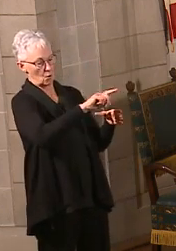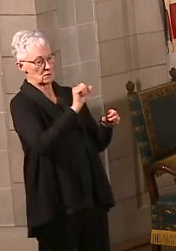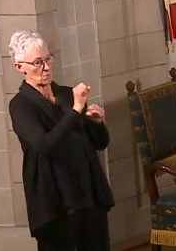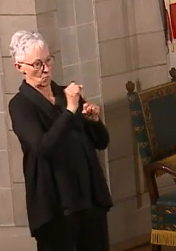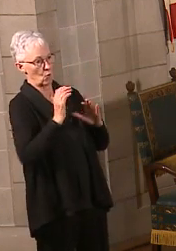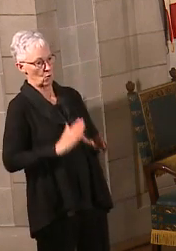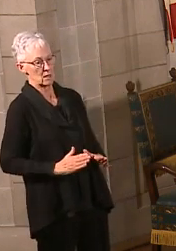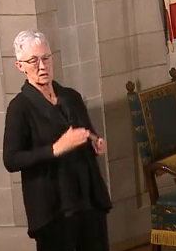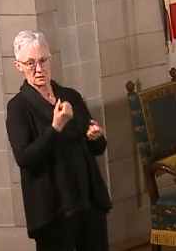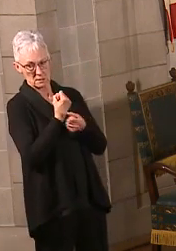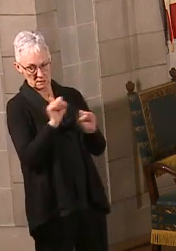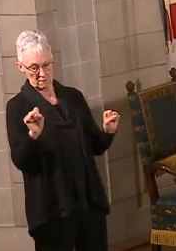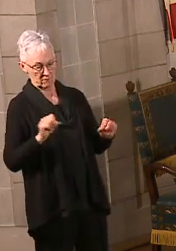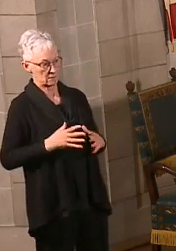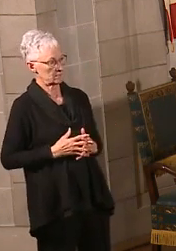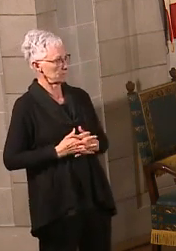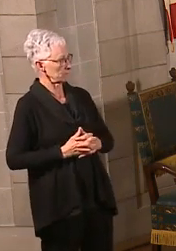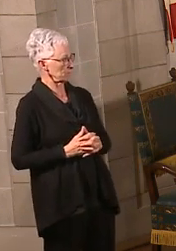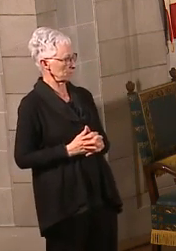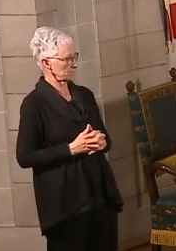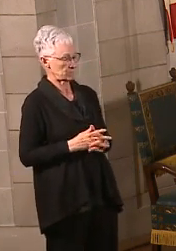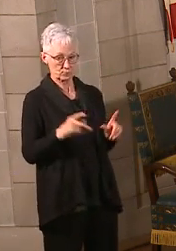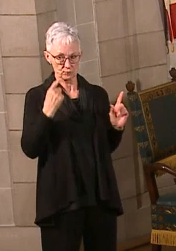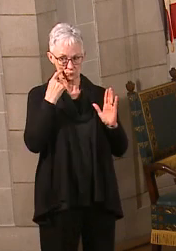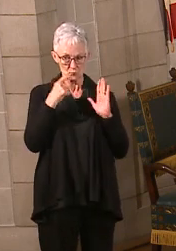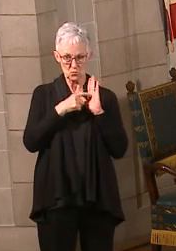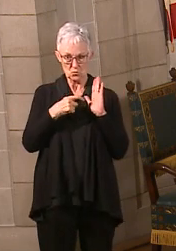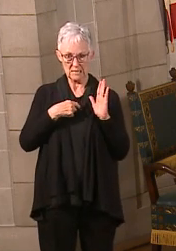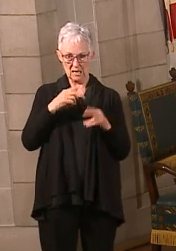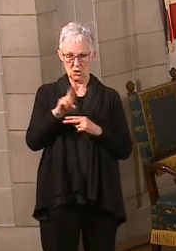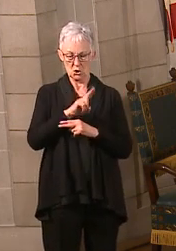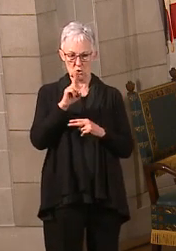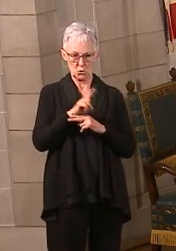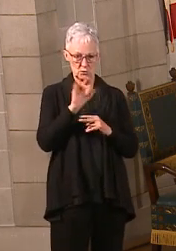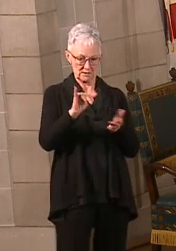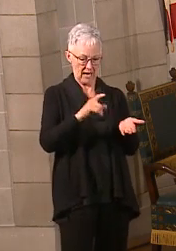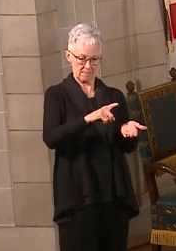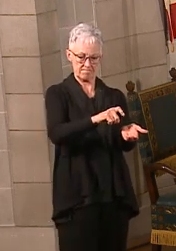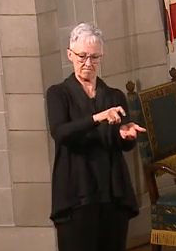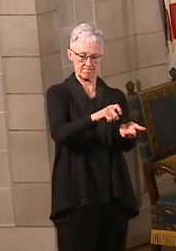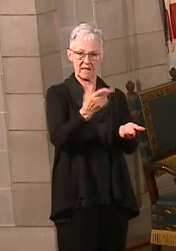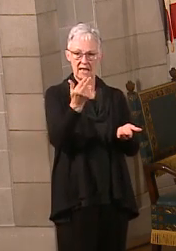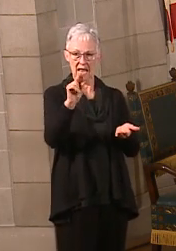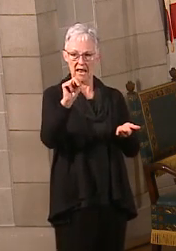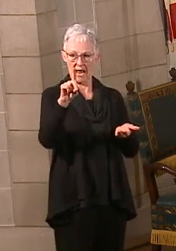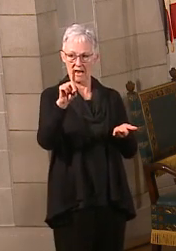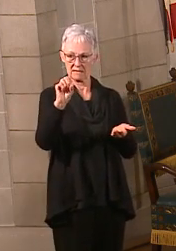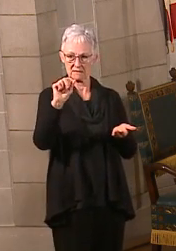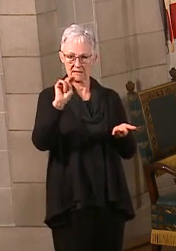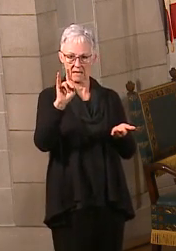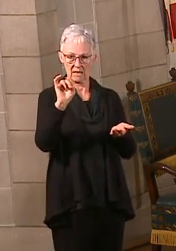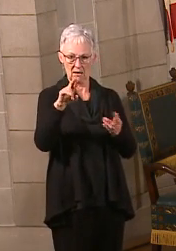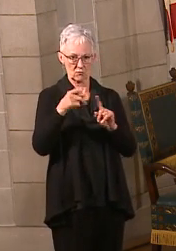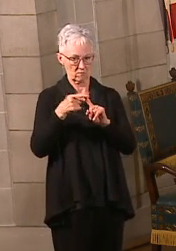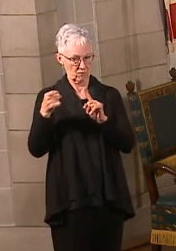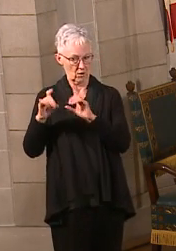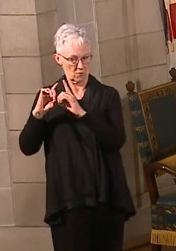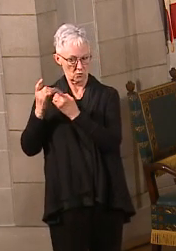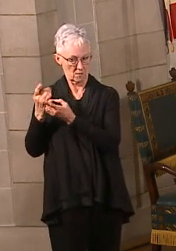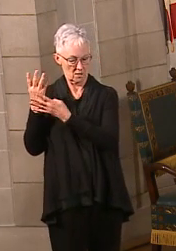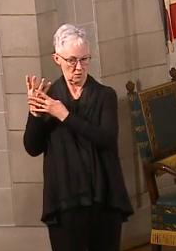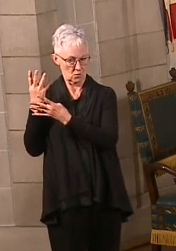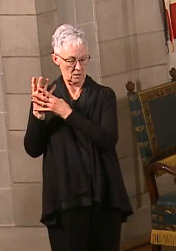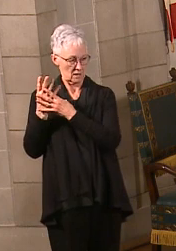So next, I just wanted, you've noticed I've been using the hand sanitizer from the Department of Corrections, but Strick Laboratories in Omaha is also making now